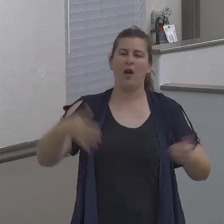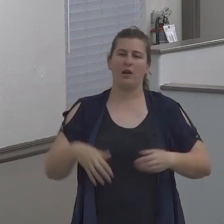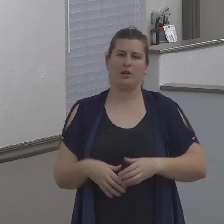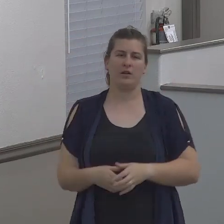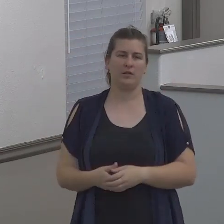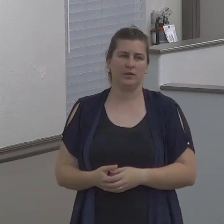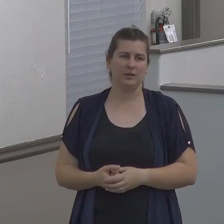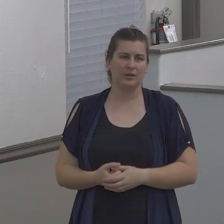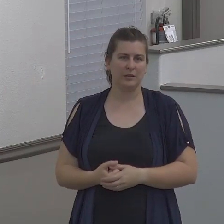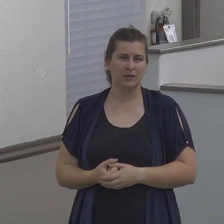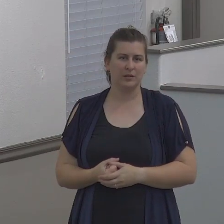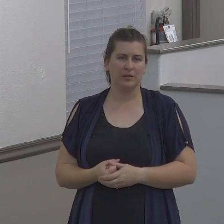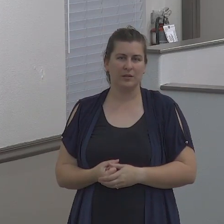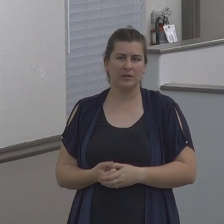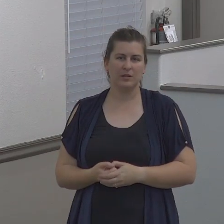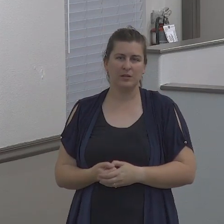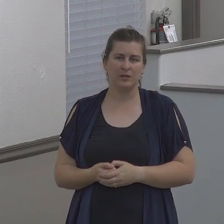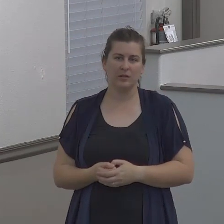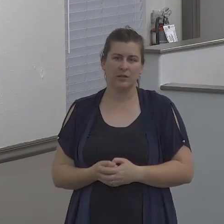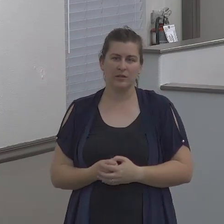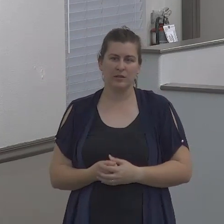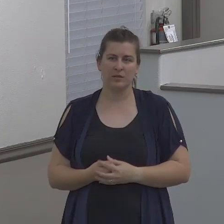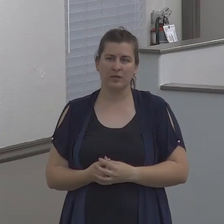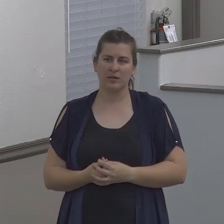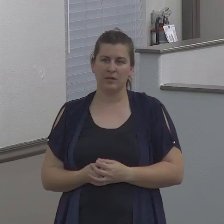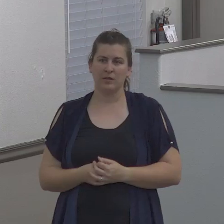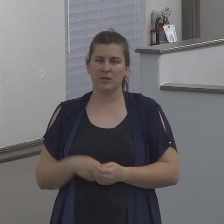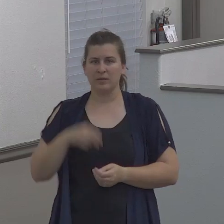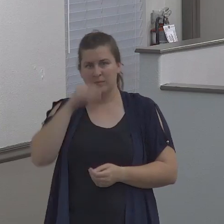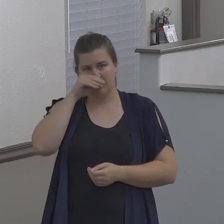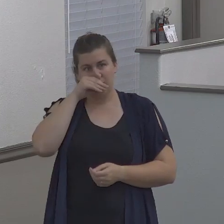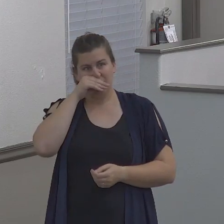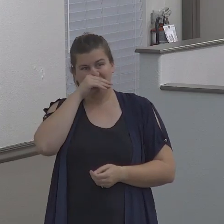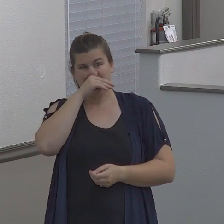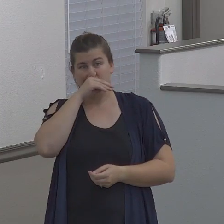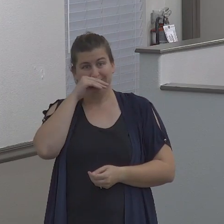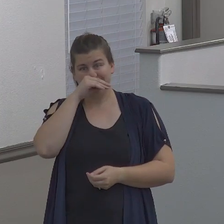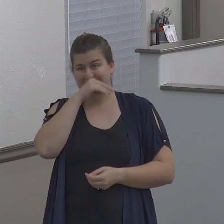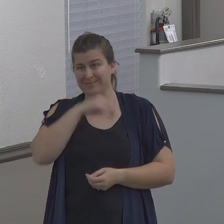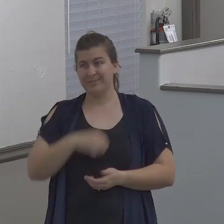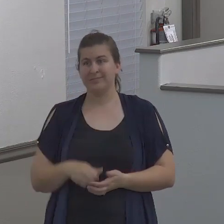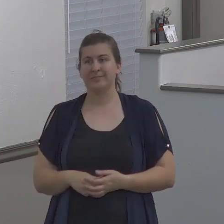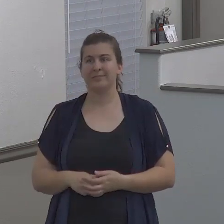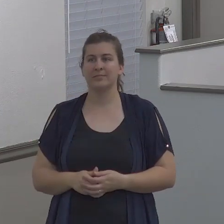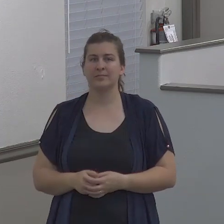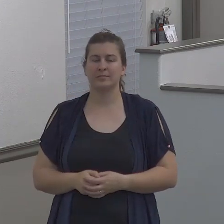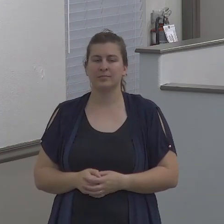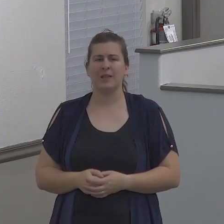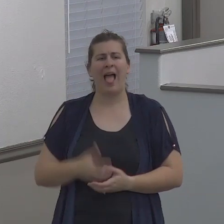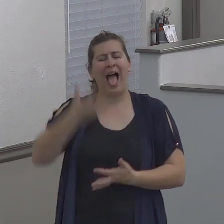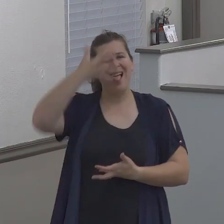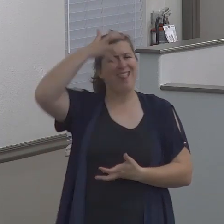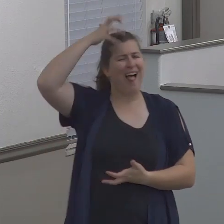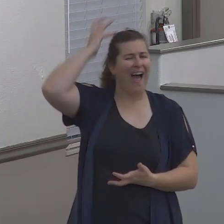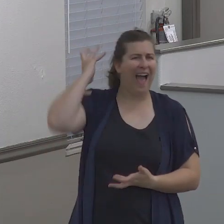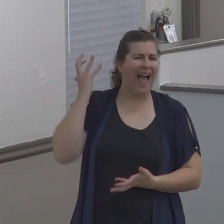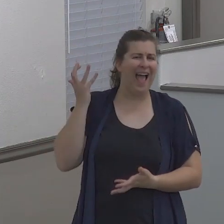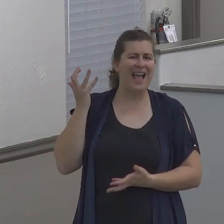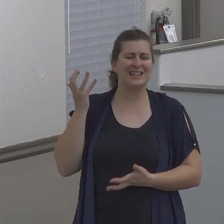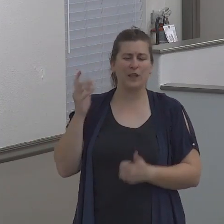a lion. A roaring lion. There's a lot of similarities between the devil and lions. You know